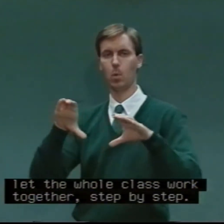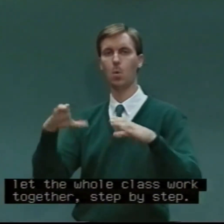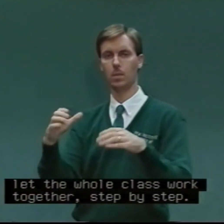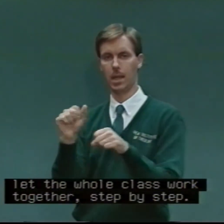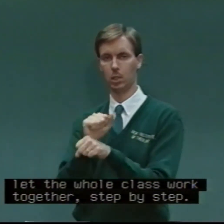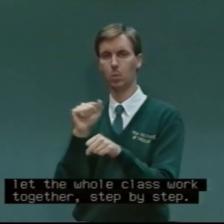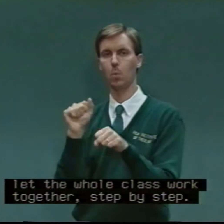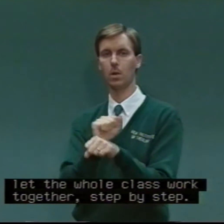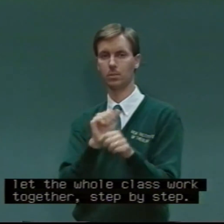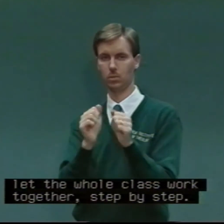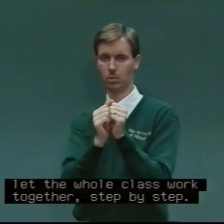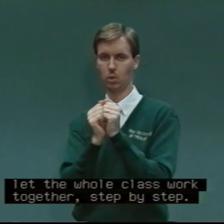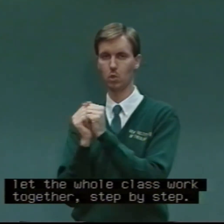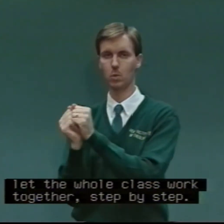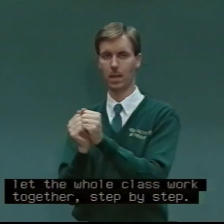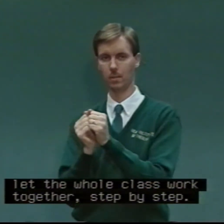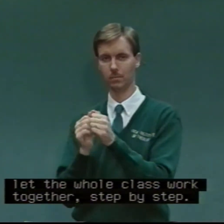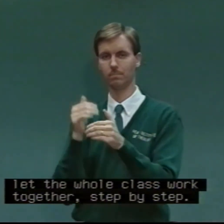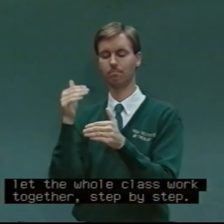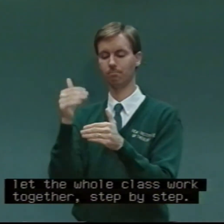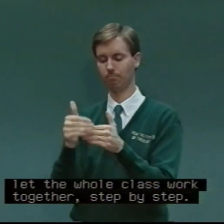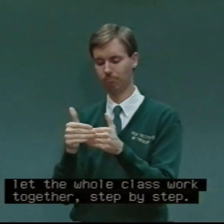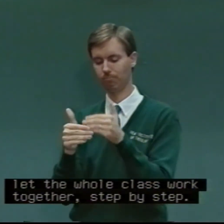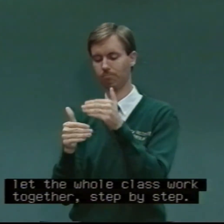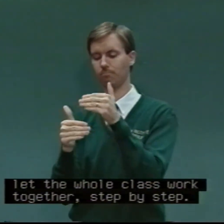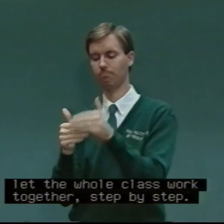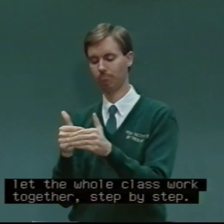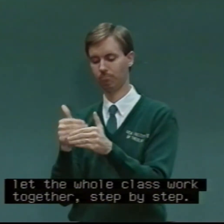let the whole class work together step by step.